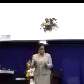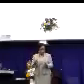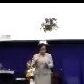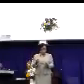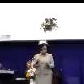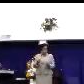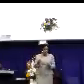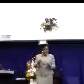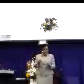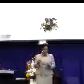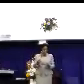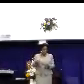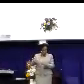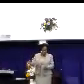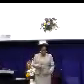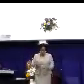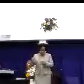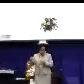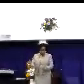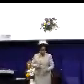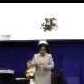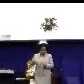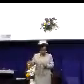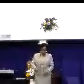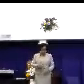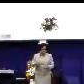and digging ditches, okay? Put something in your mind.